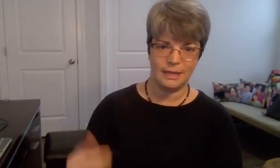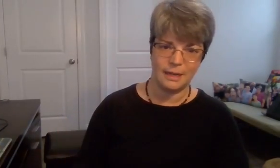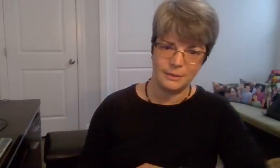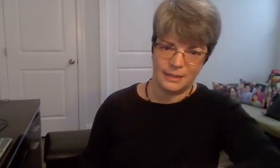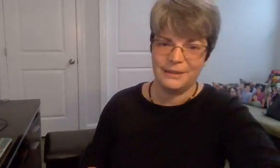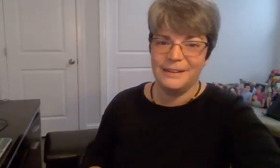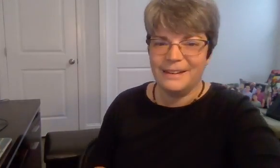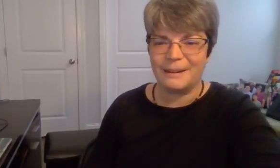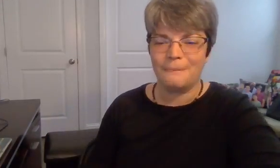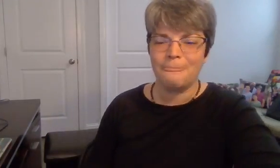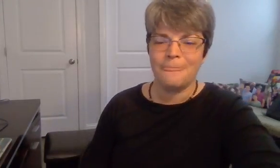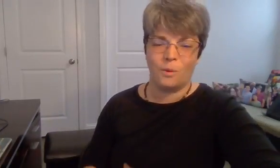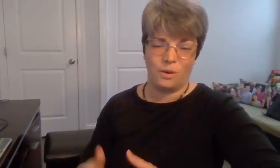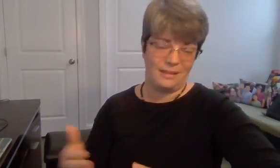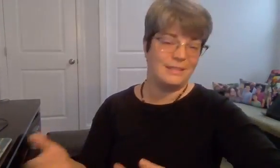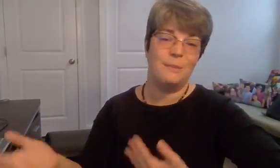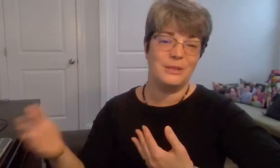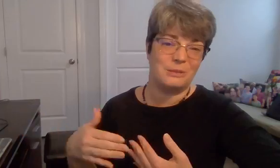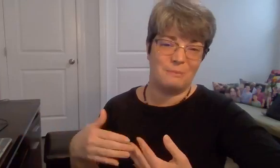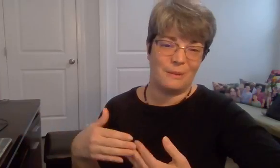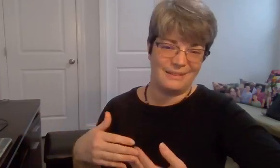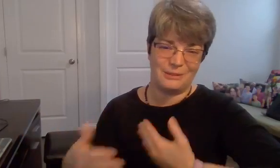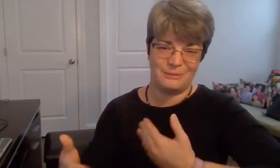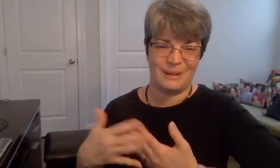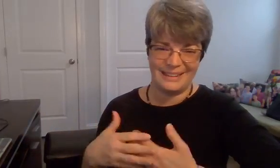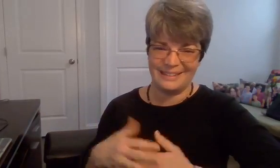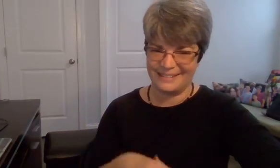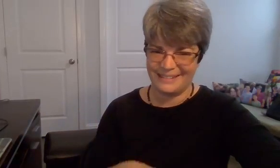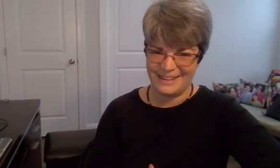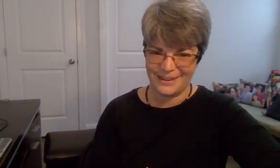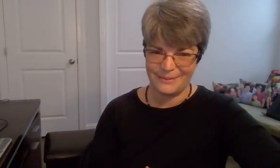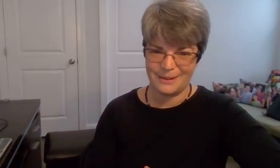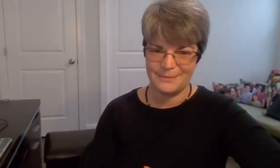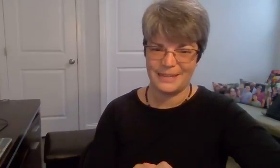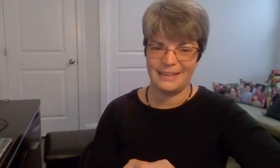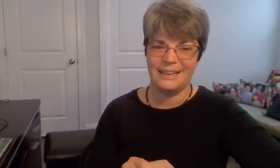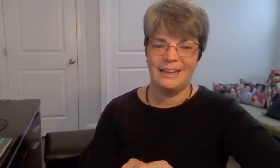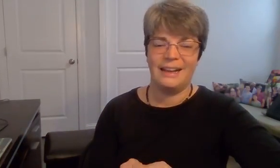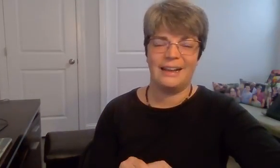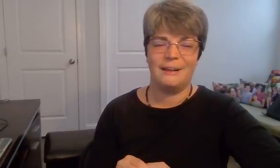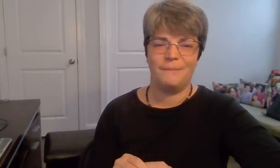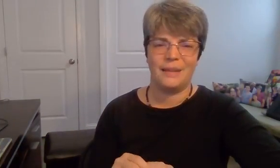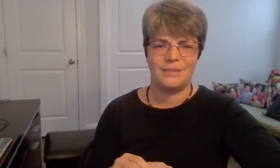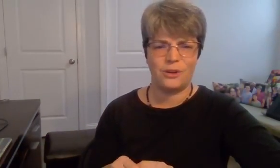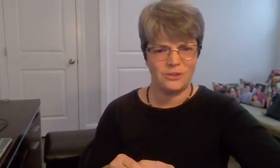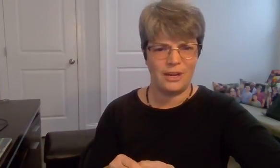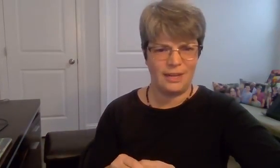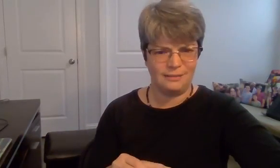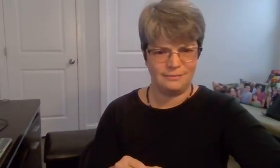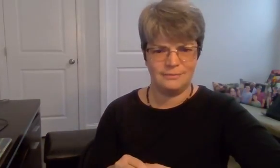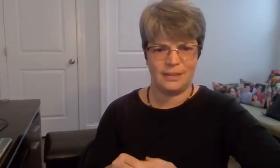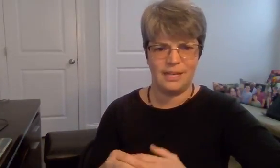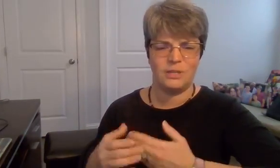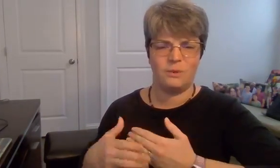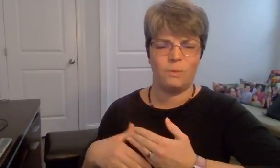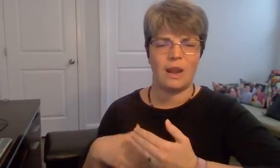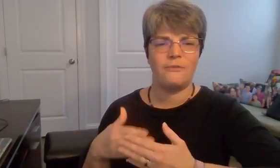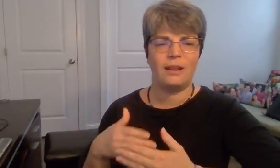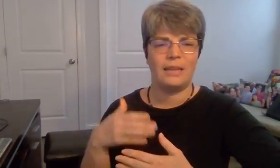there, or at least nobody's responding or hearing what I'm saying, that's frustrating, right? So when I'm finally able